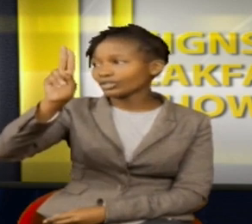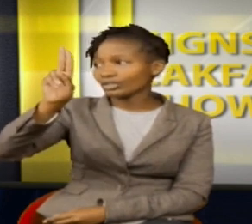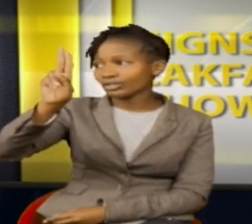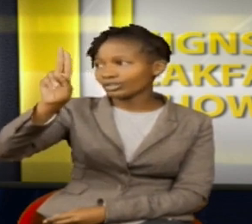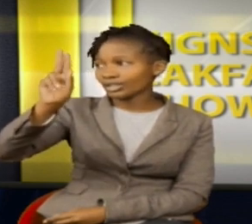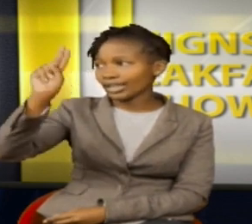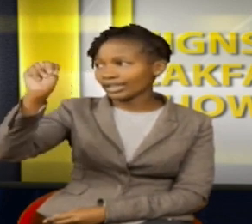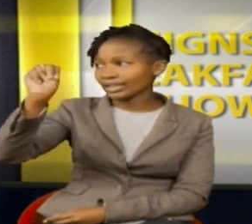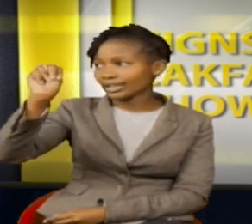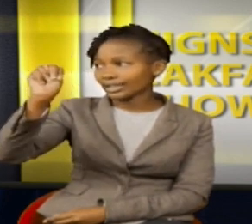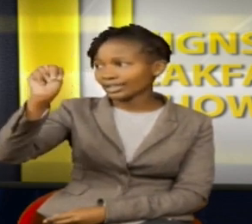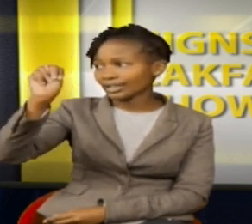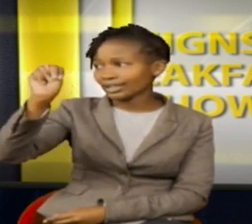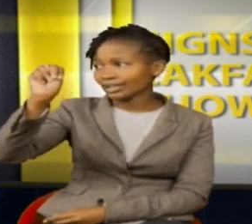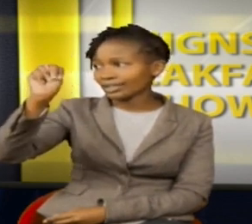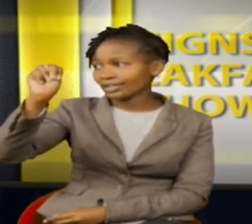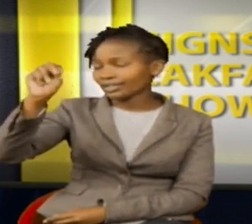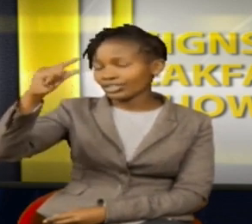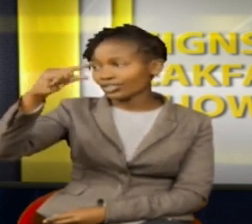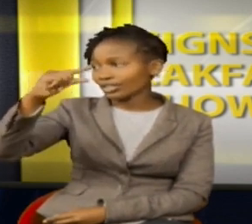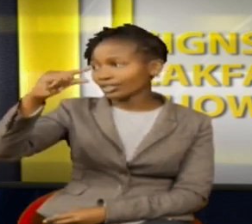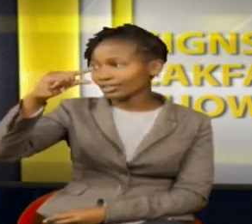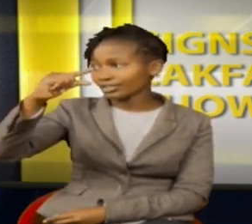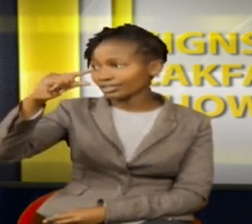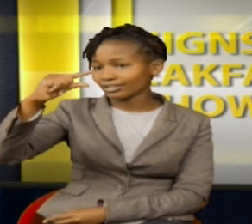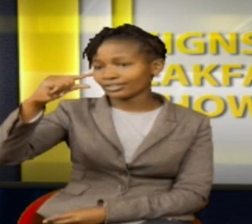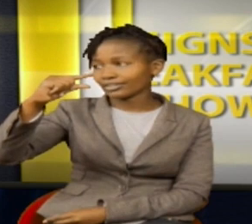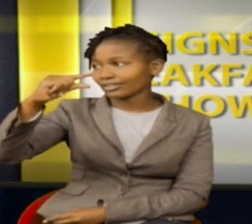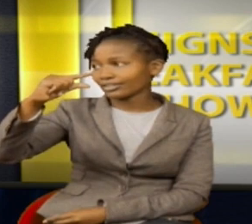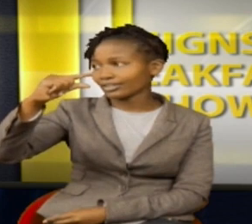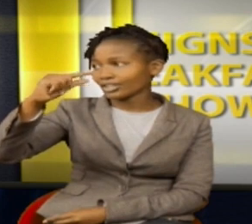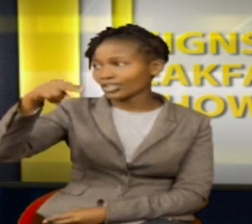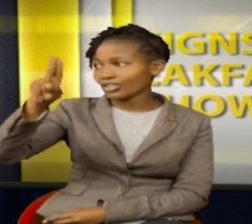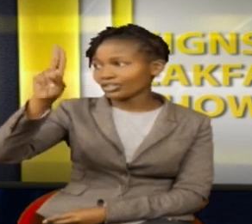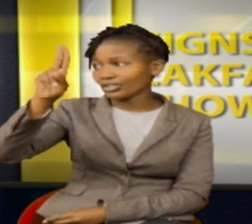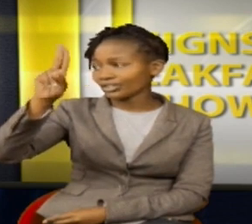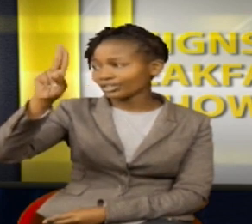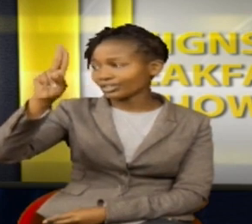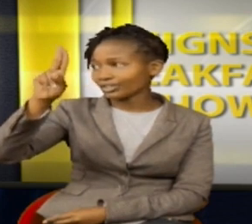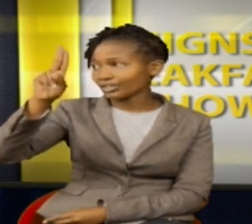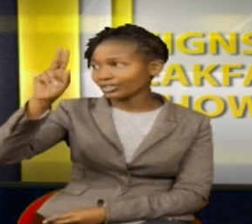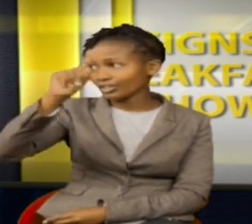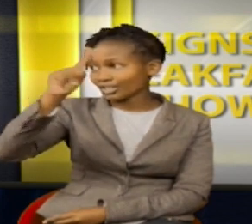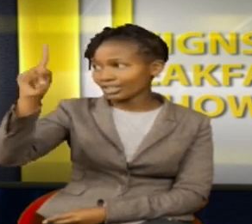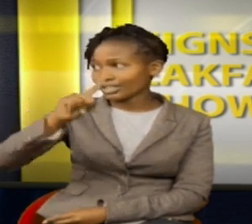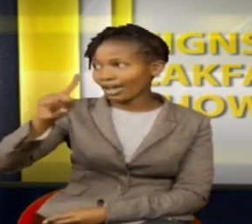U. N. N. G. G. U.